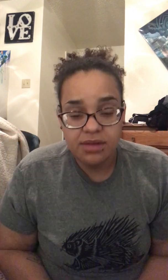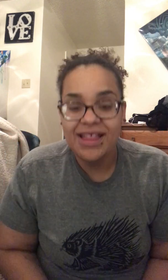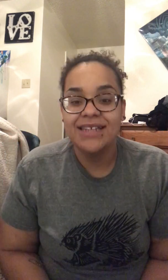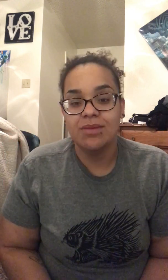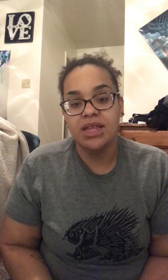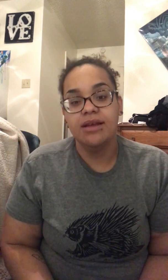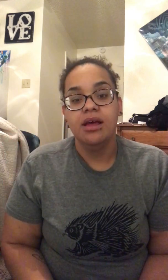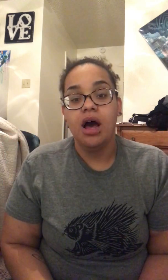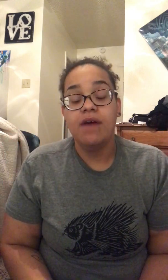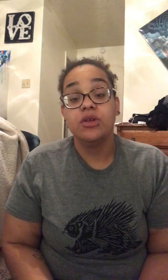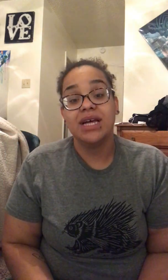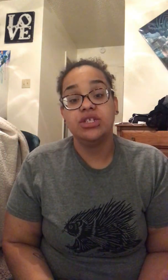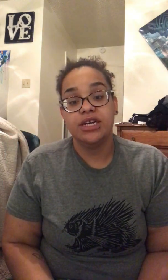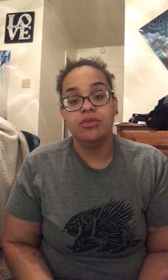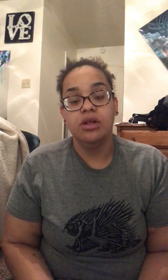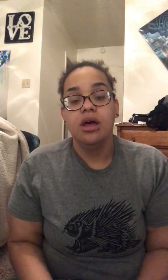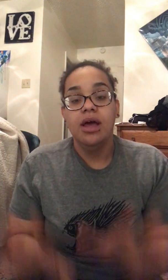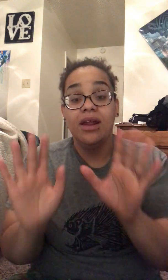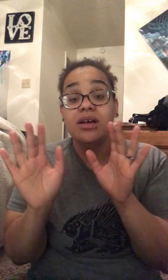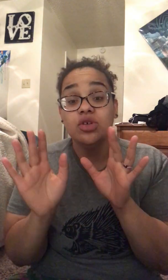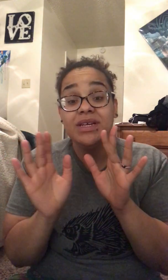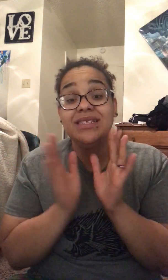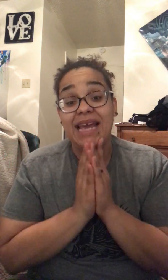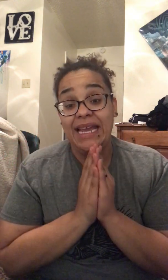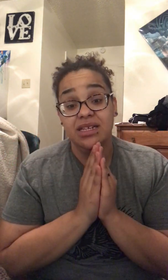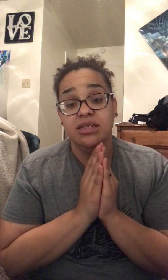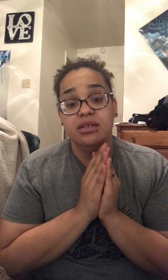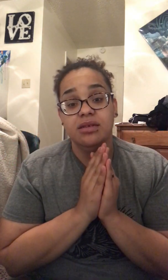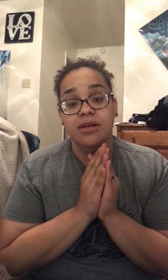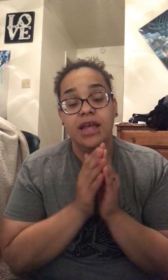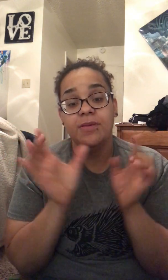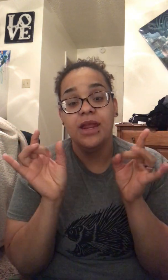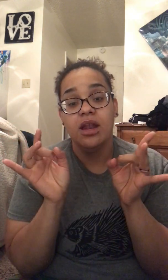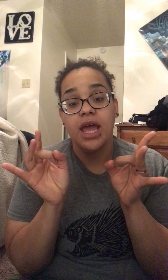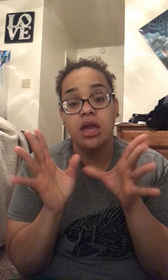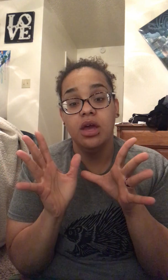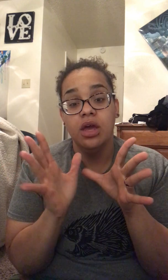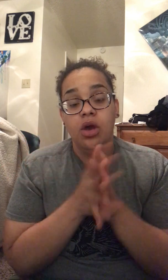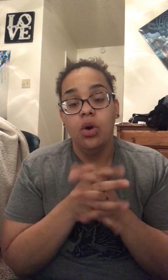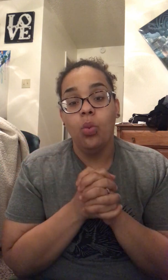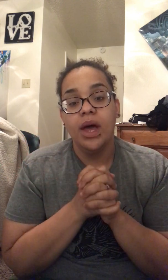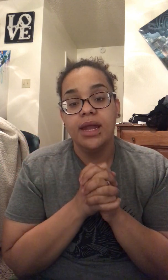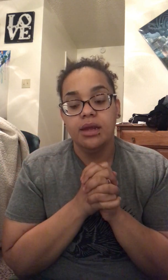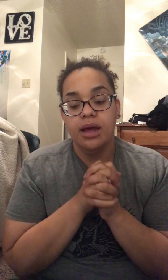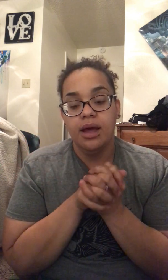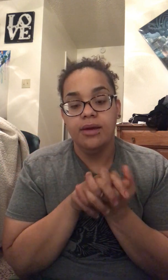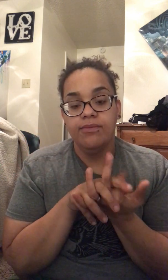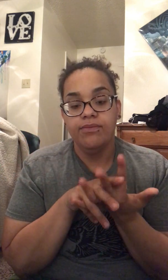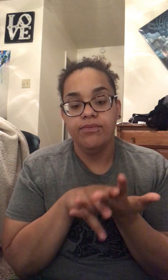that type of thing. Awful / terrible. It also means hate, depending on like what